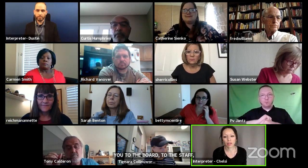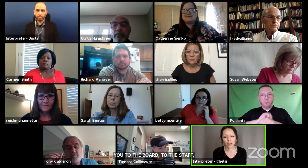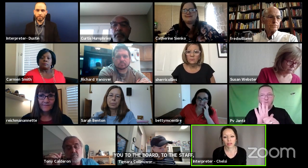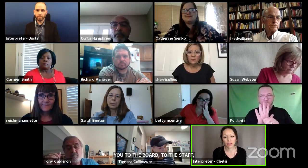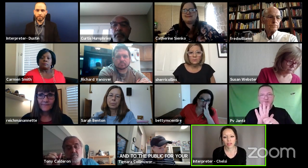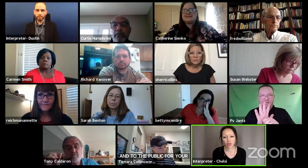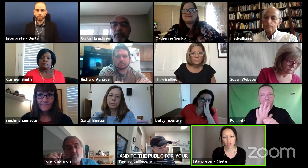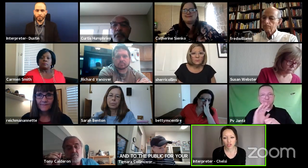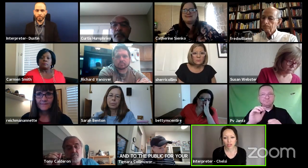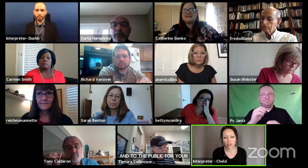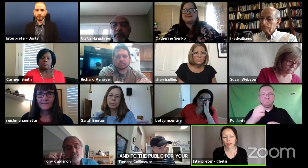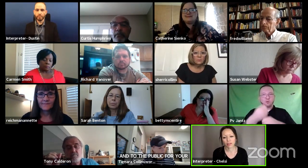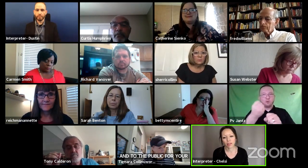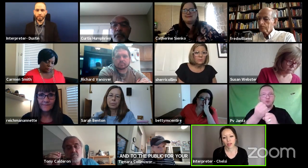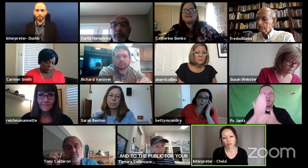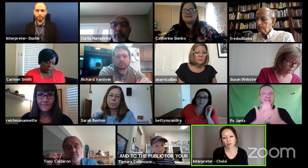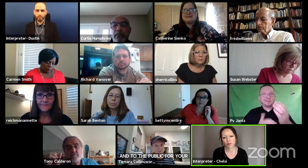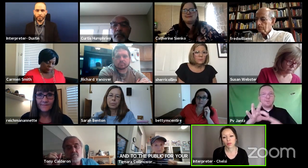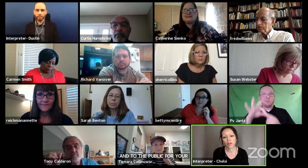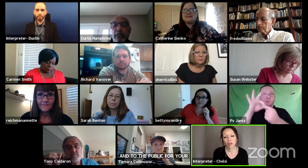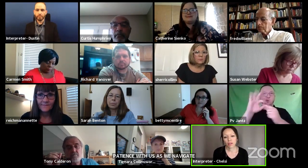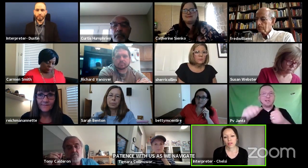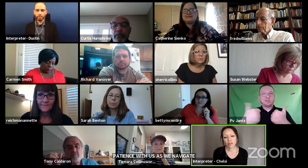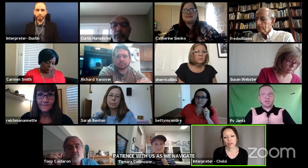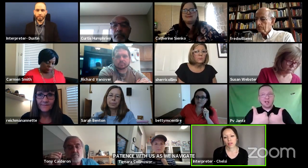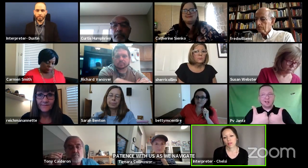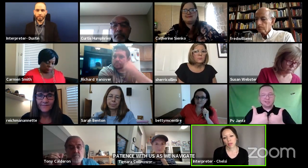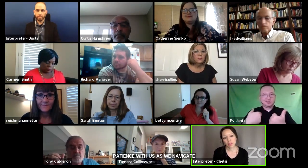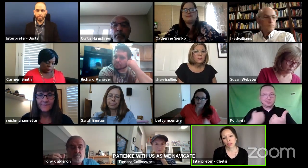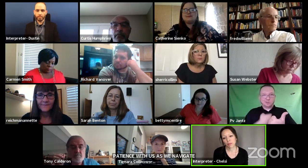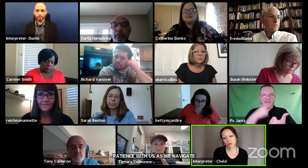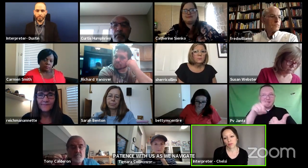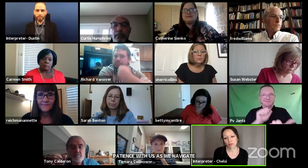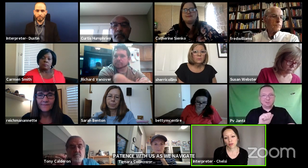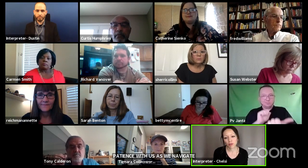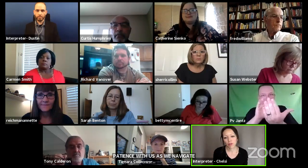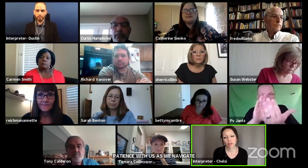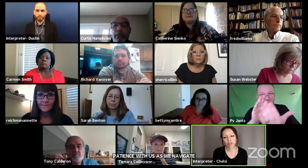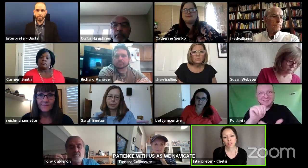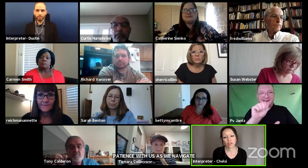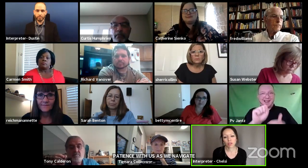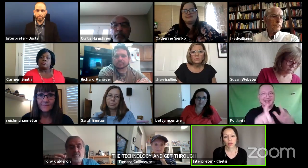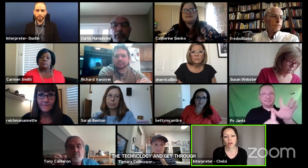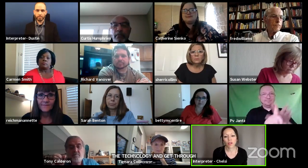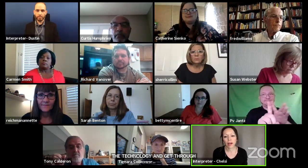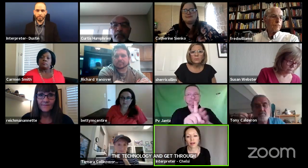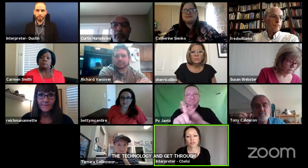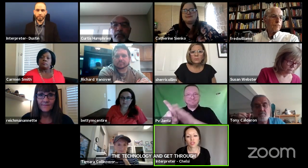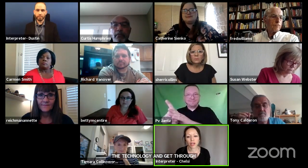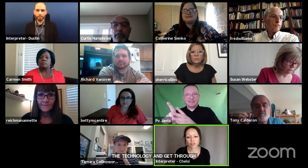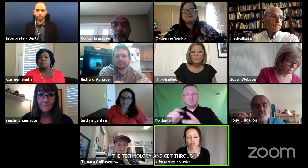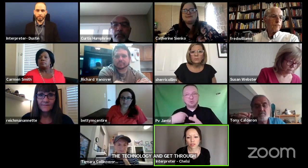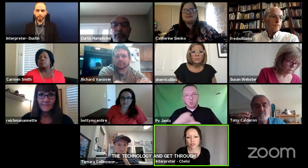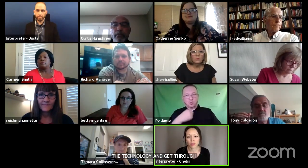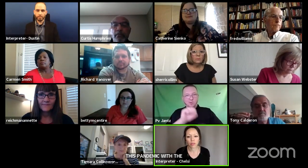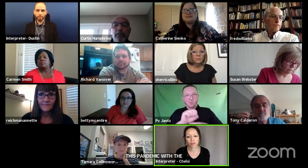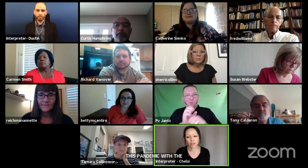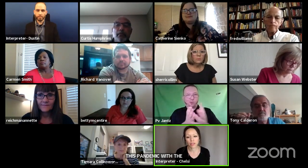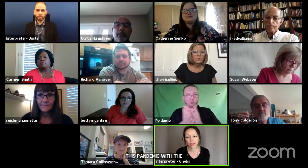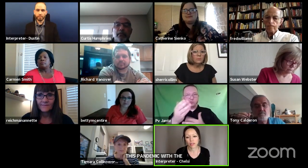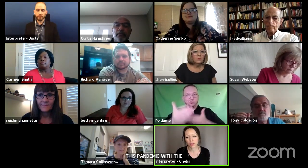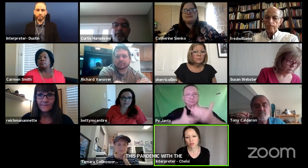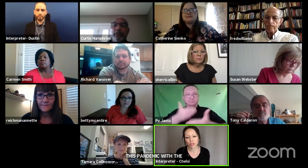we navigate the technology and get through this pandemic with the coronavirus. I know we all have challenges that